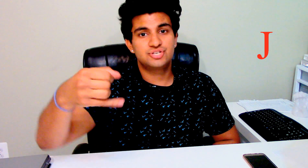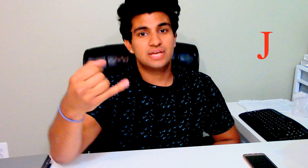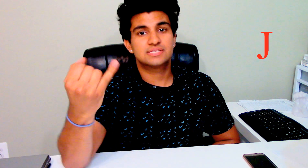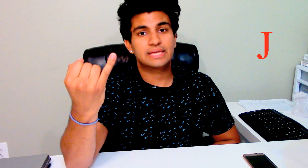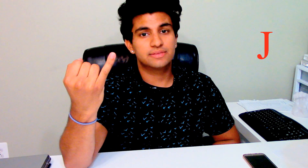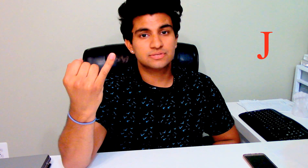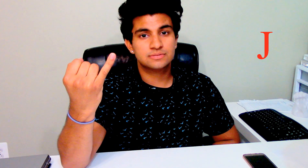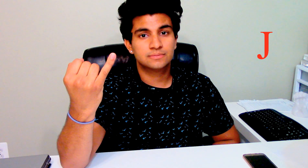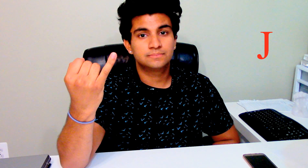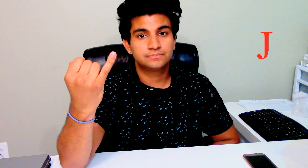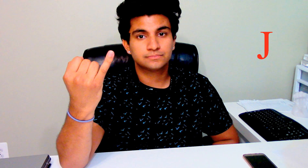is like this.